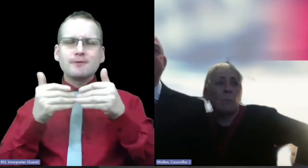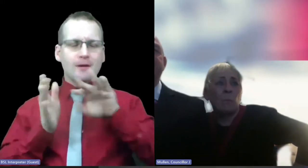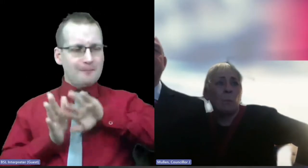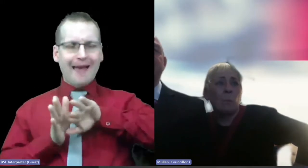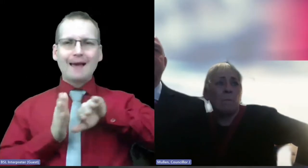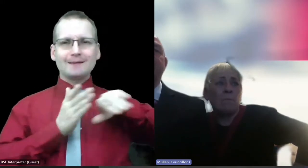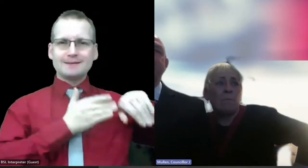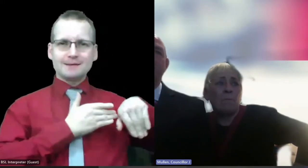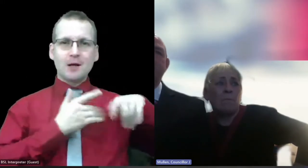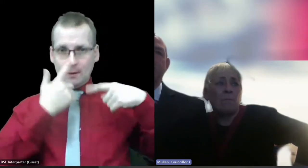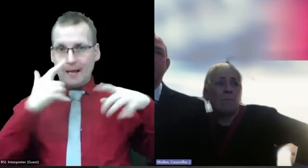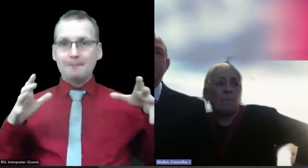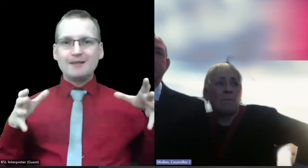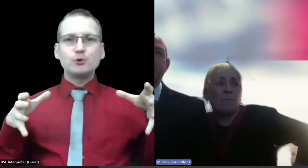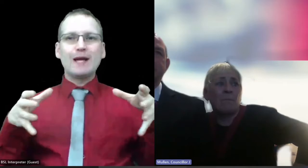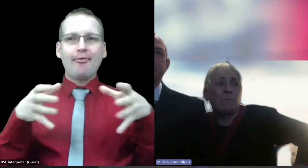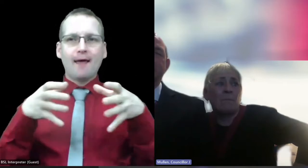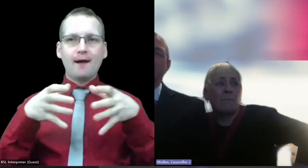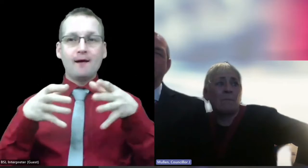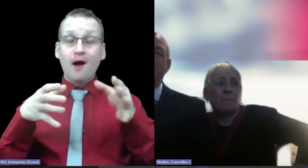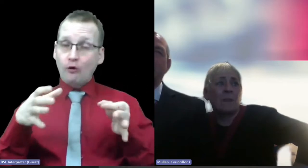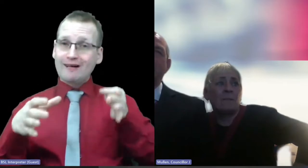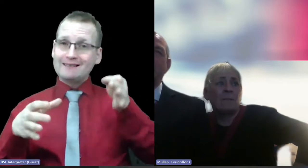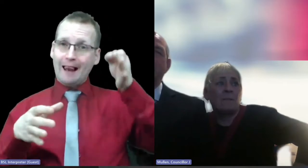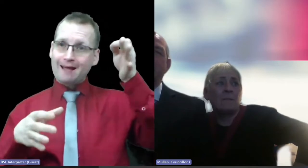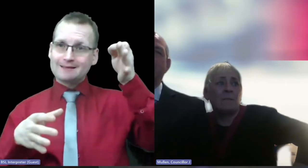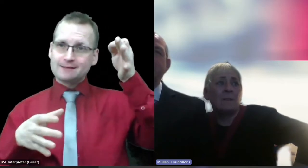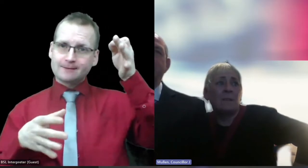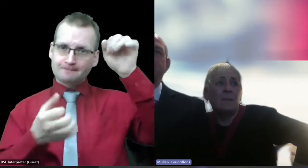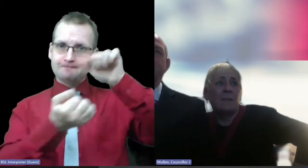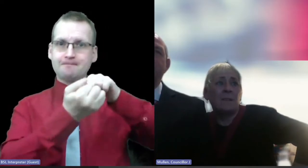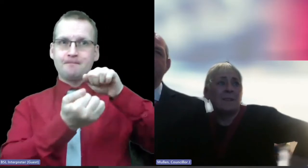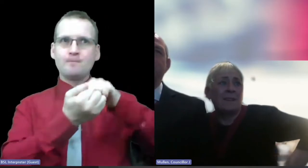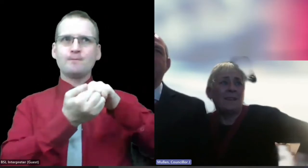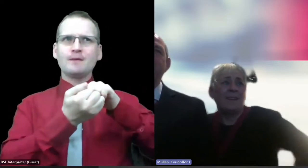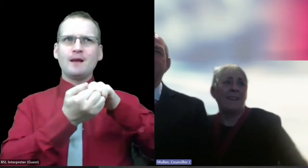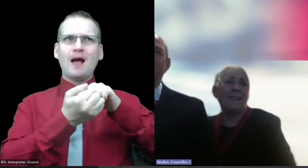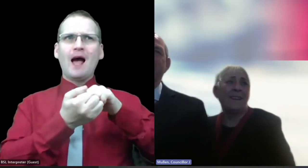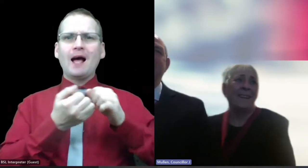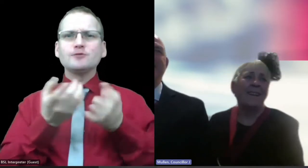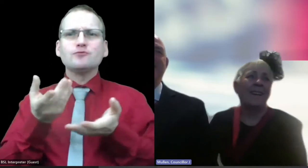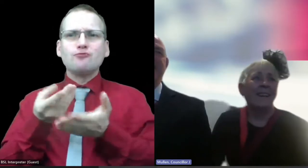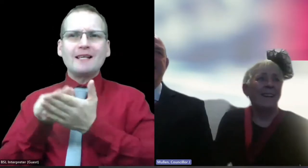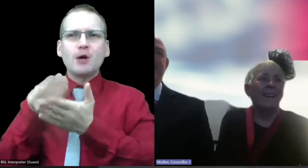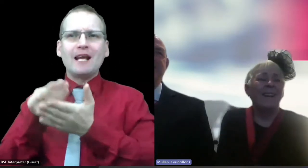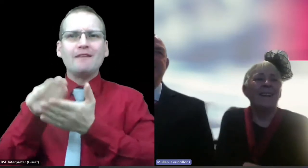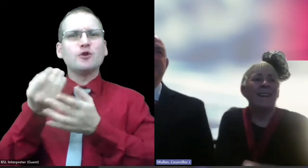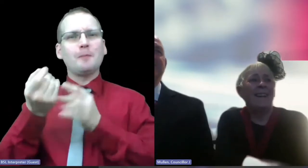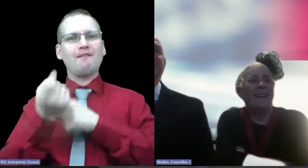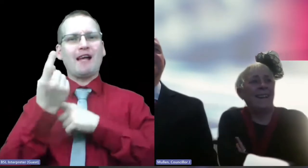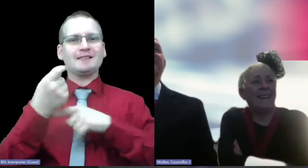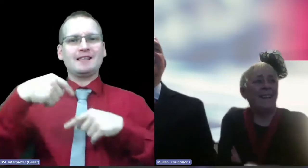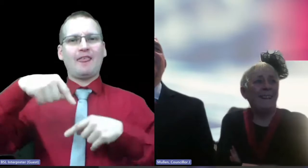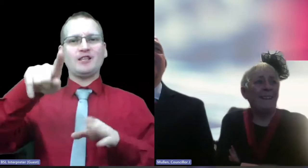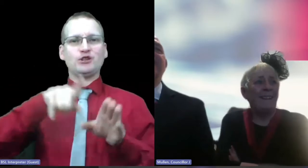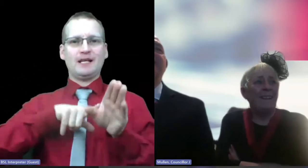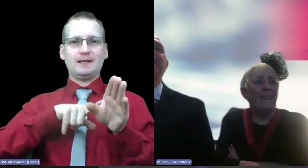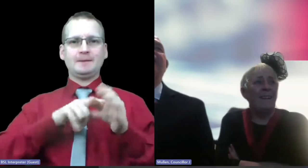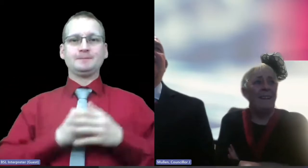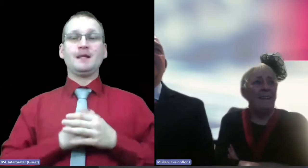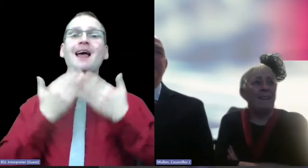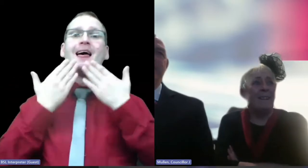be together and raise a glass and catch a few funds at many events this year.